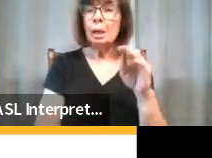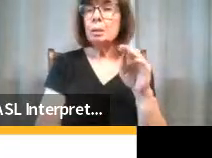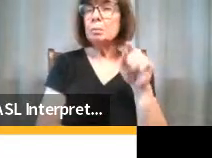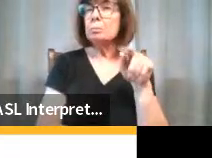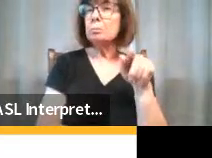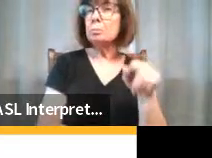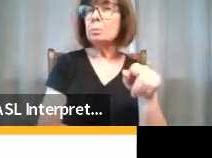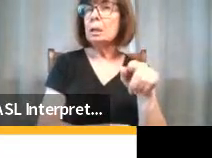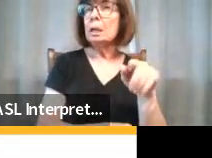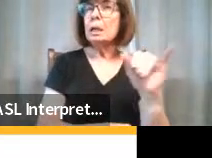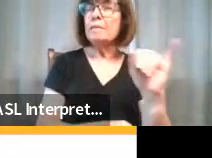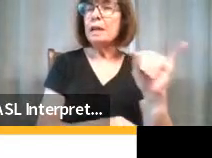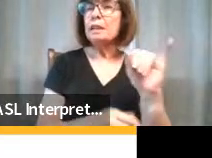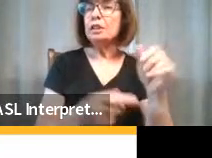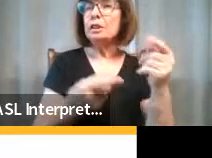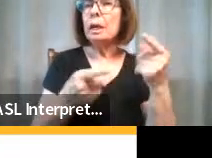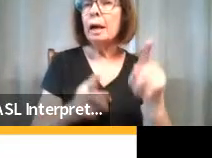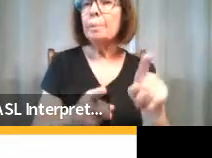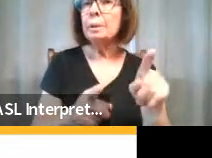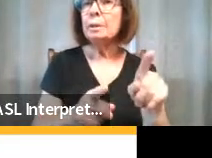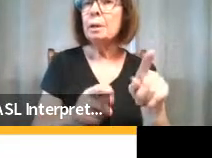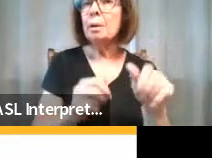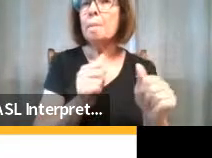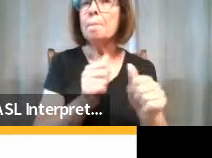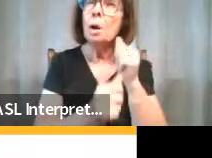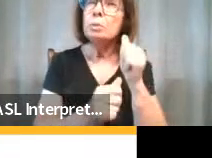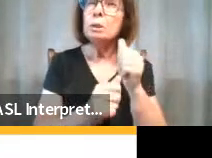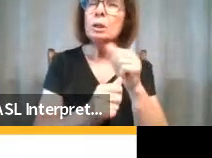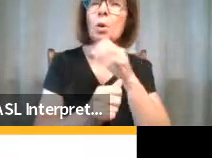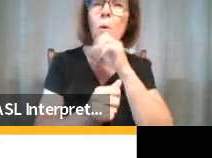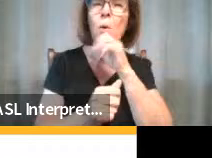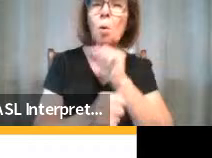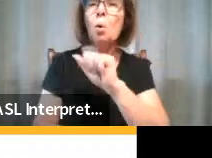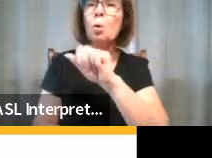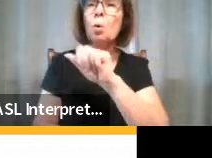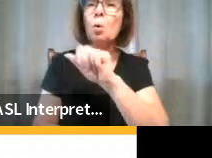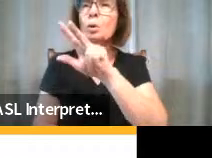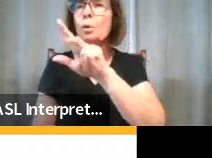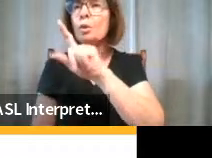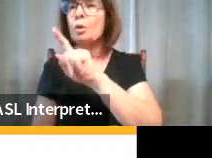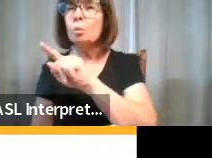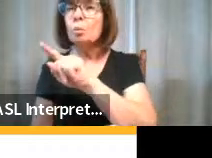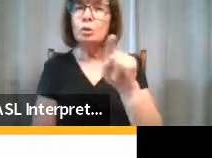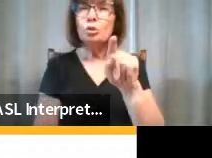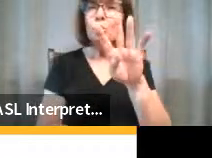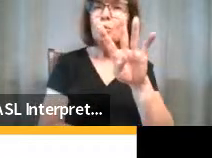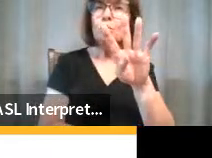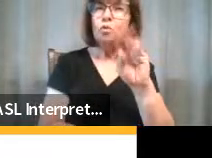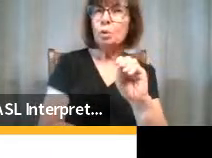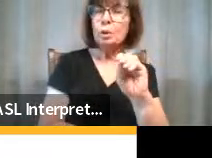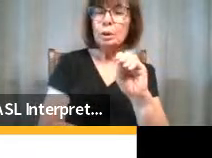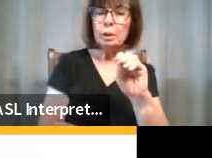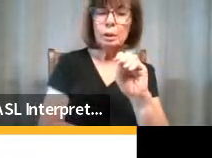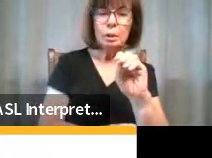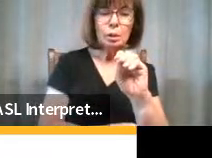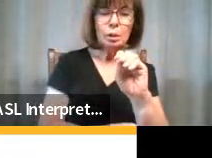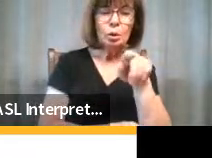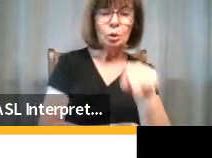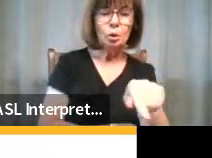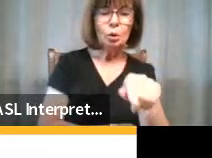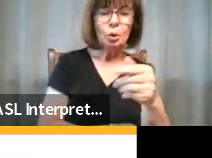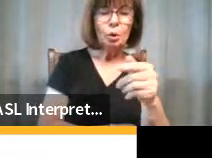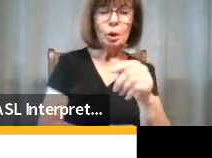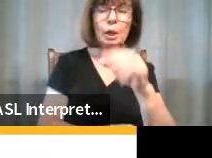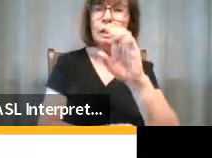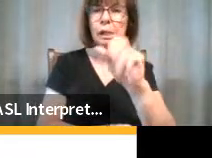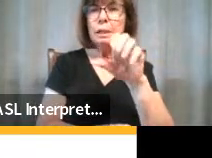occurring mostly among persons who are aged 31 to 40 years of age, who are cisgender men, men who identify as